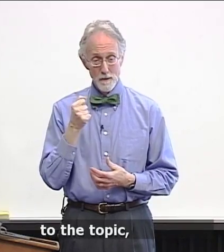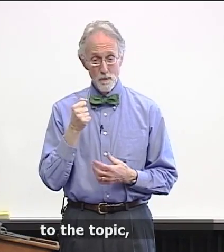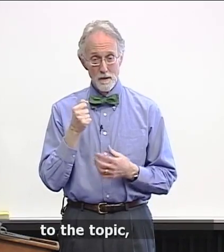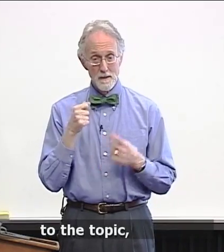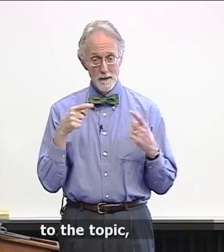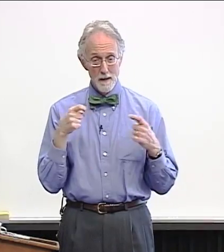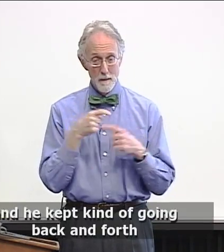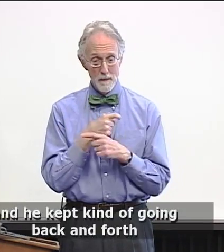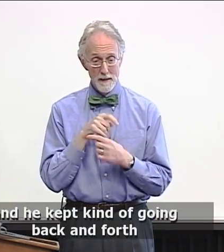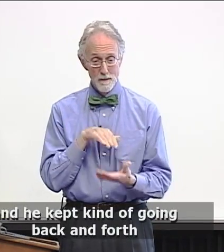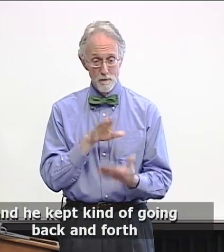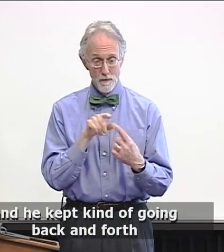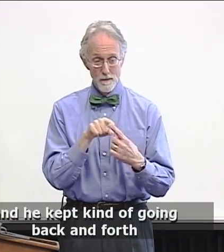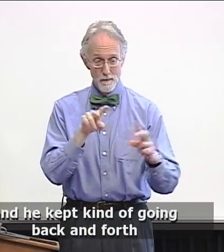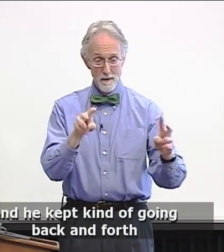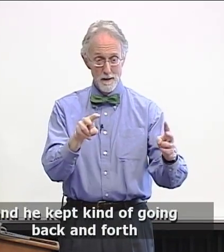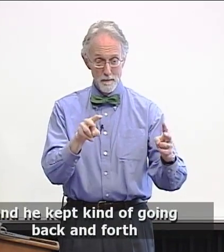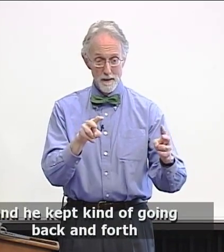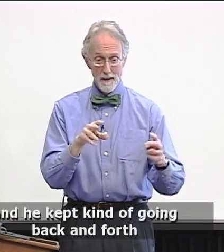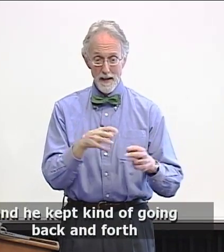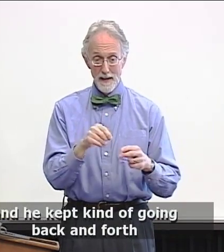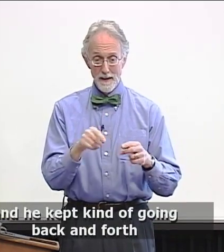topic, and he kept kind of going back and forth